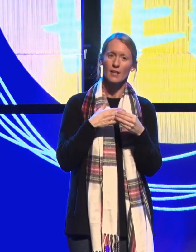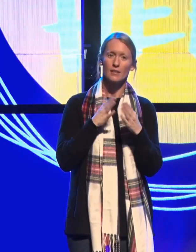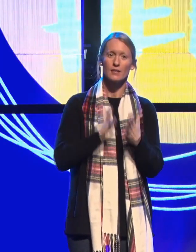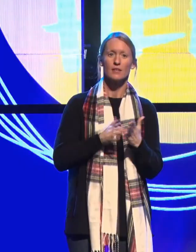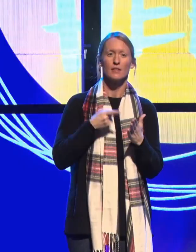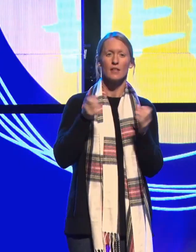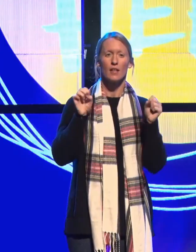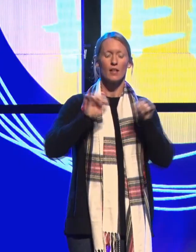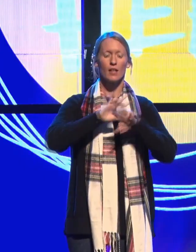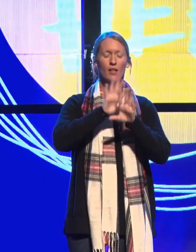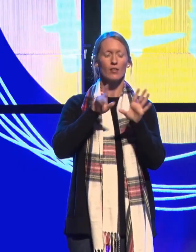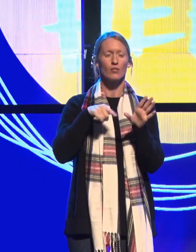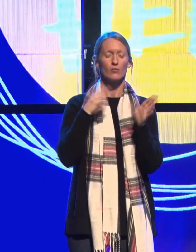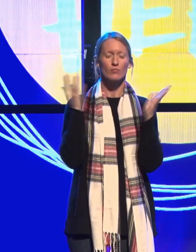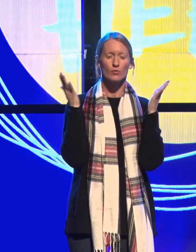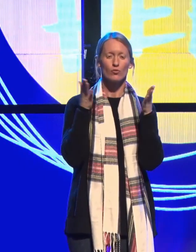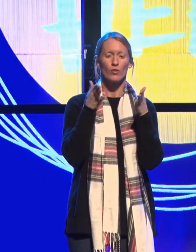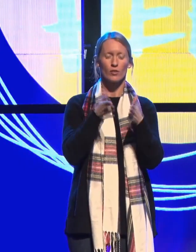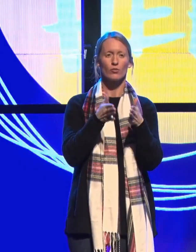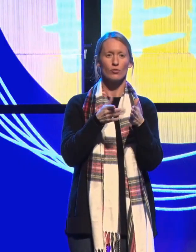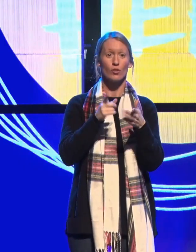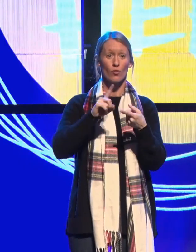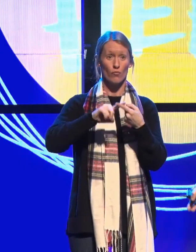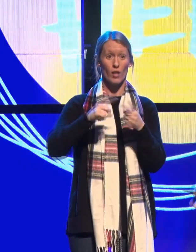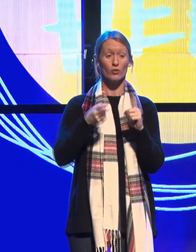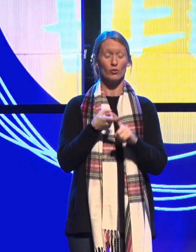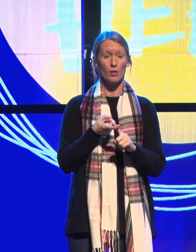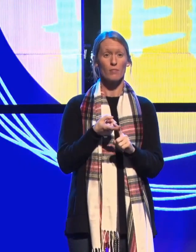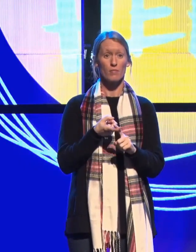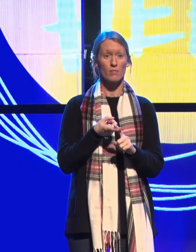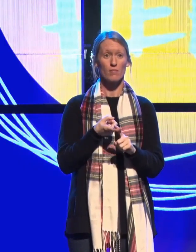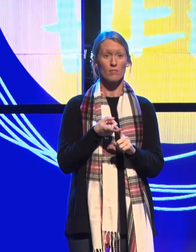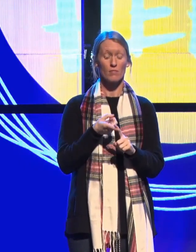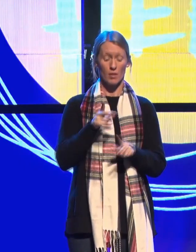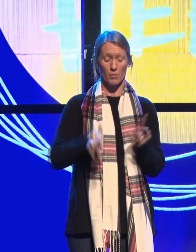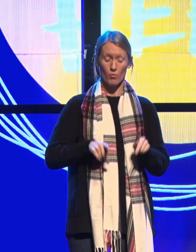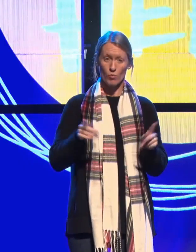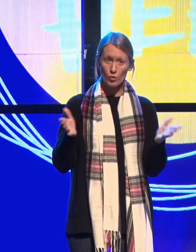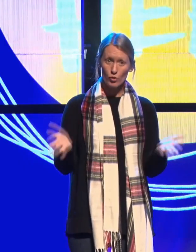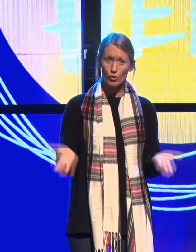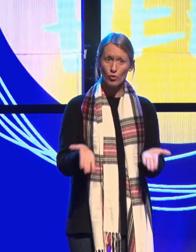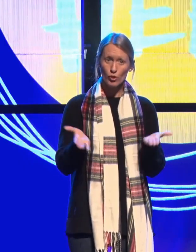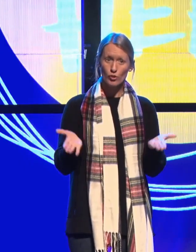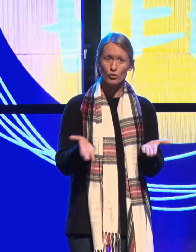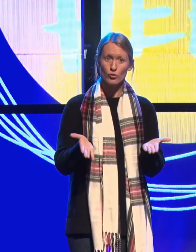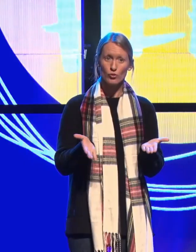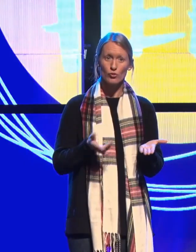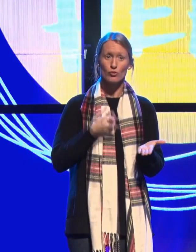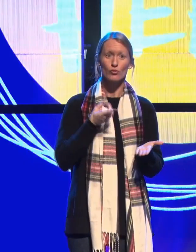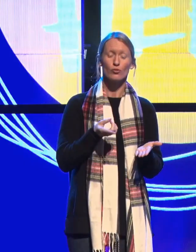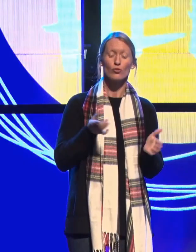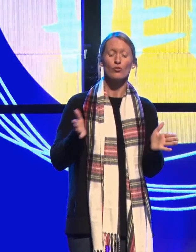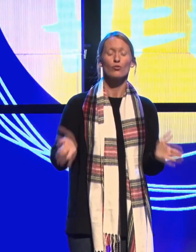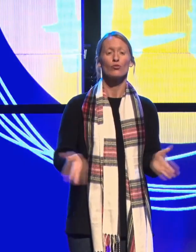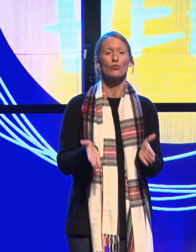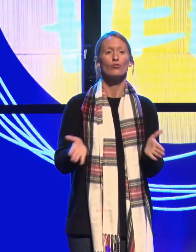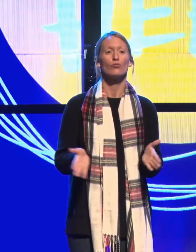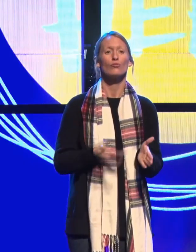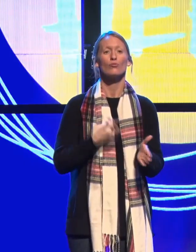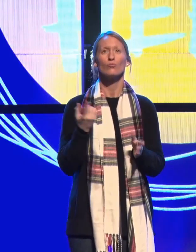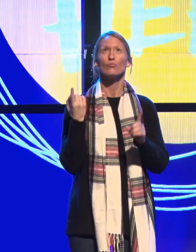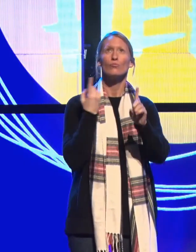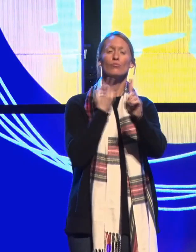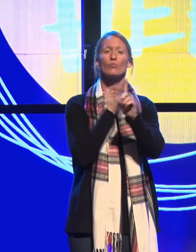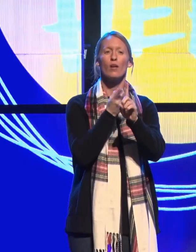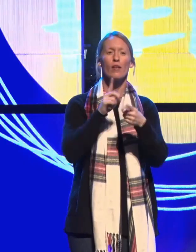direction around an area of your life. Friendships, just people that are going to encourage you. right? They're just going to encourage you along the way, be your friend. They're going